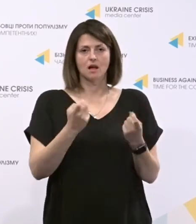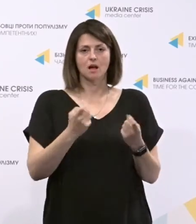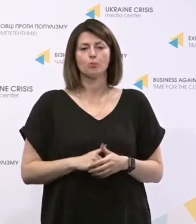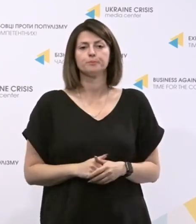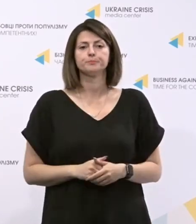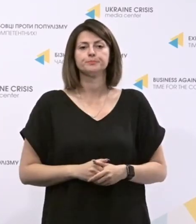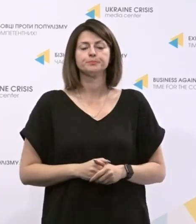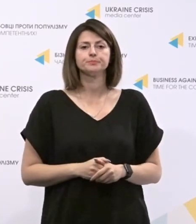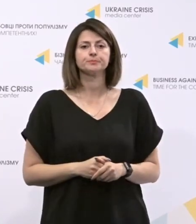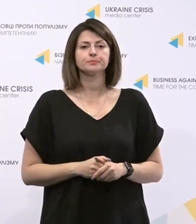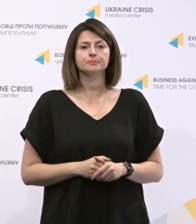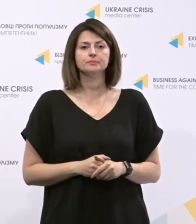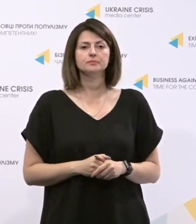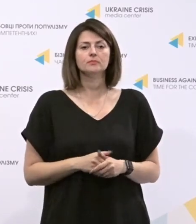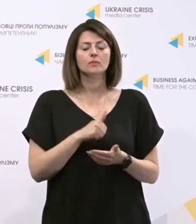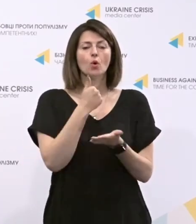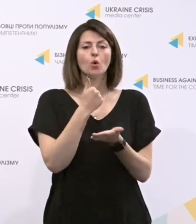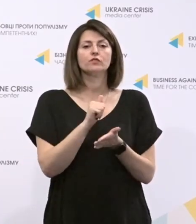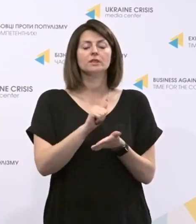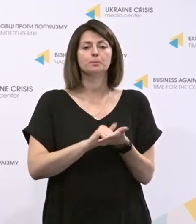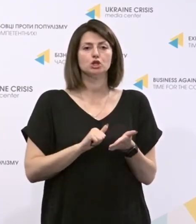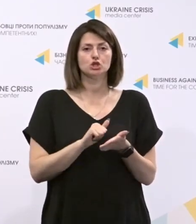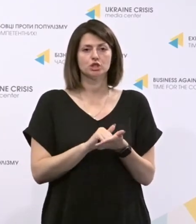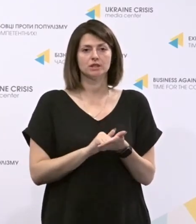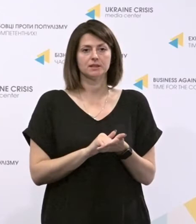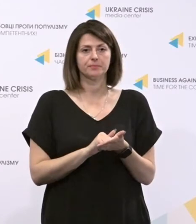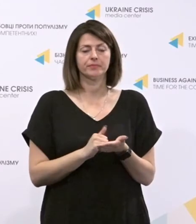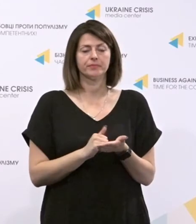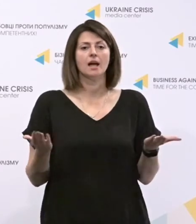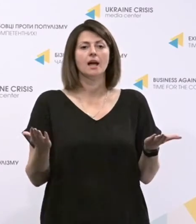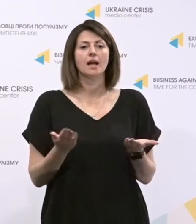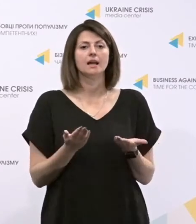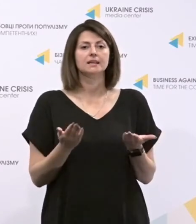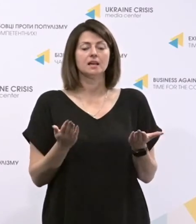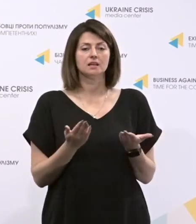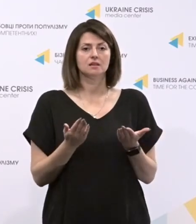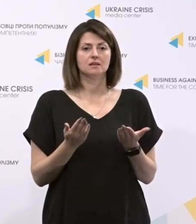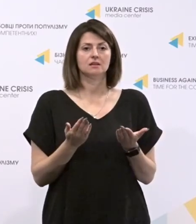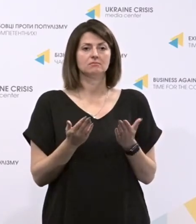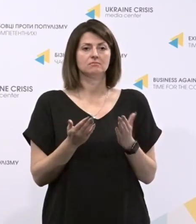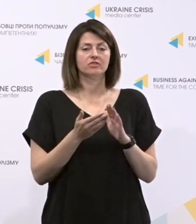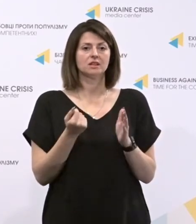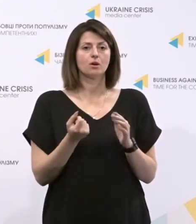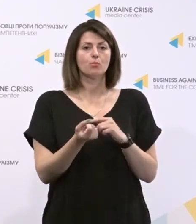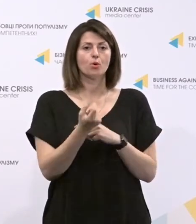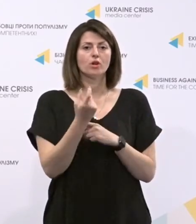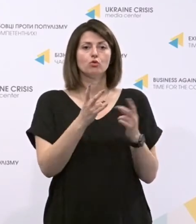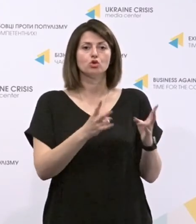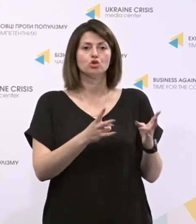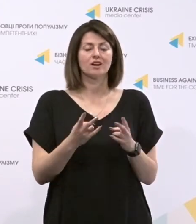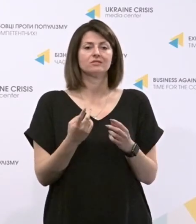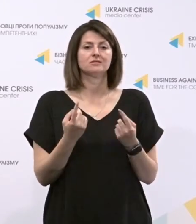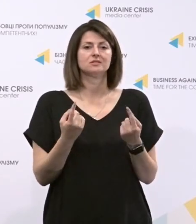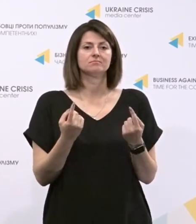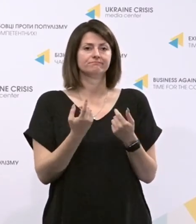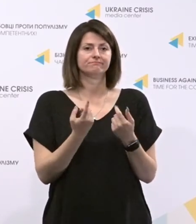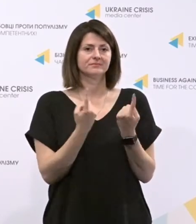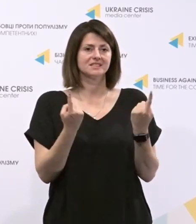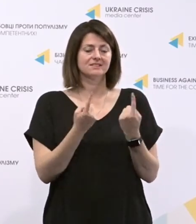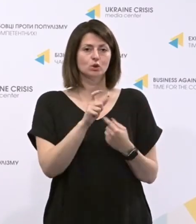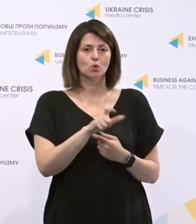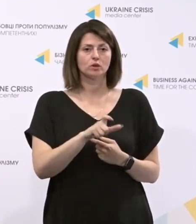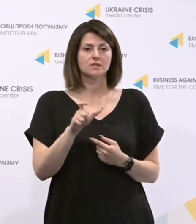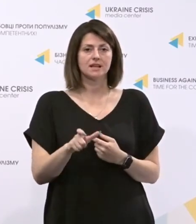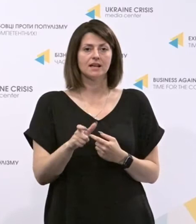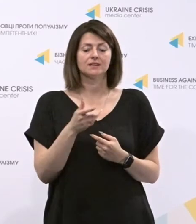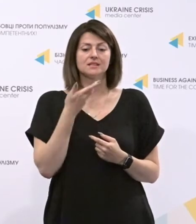The main causes of civilian casualties during this reporting period remained the same as during the previous reporting